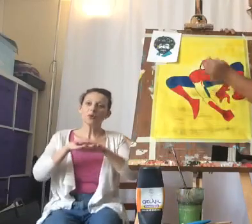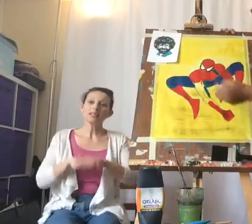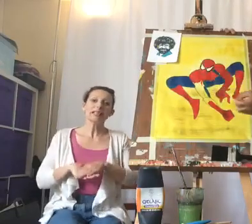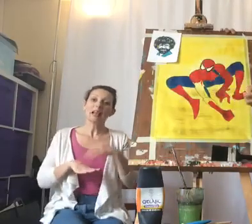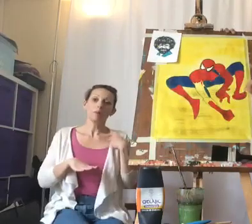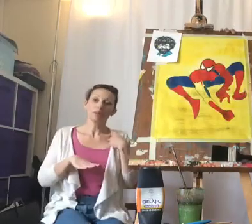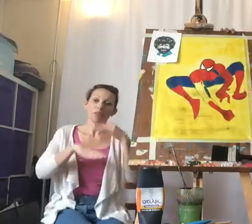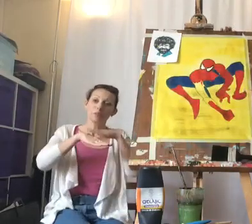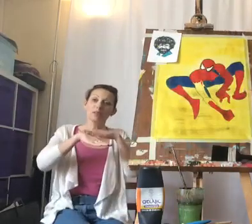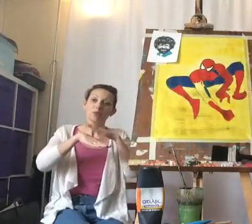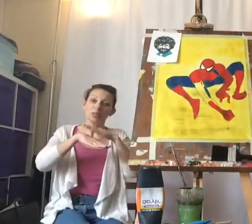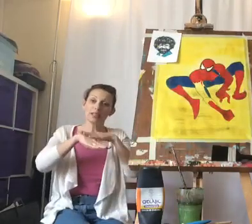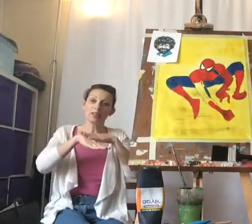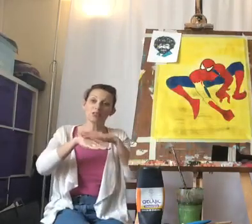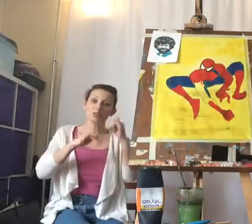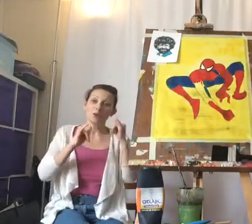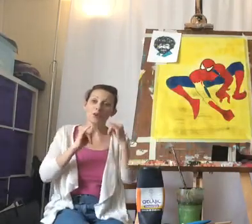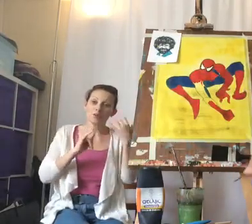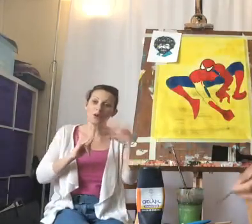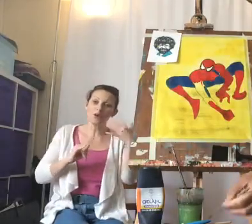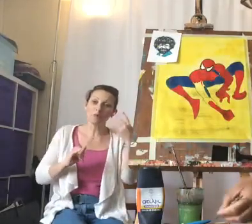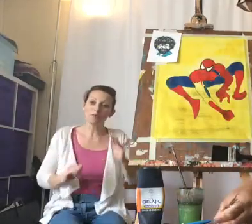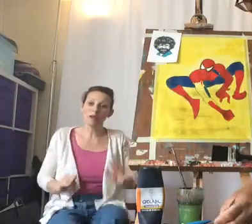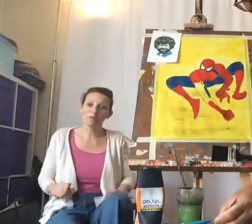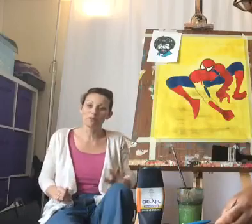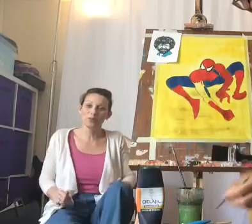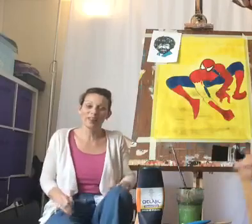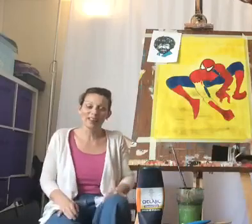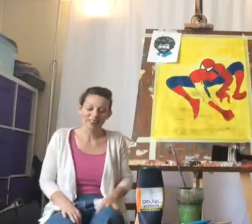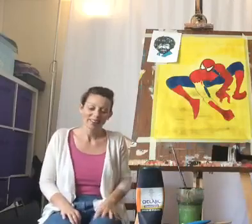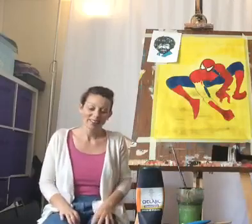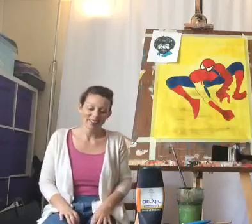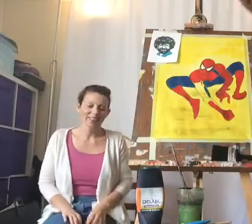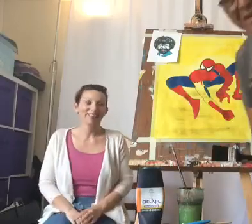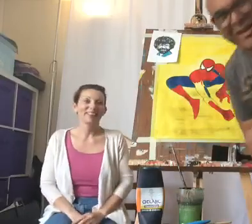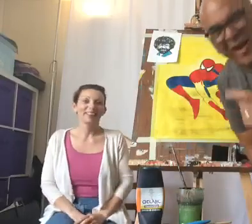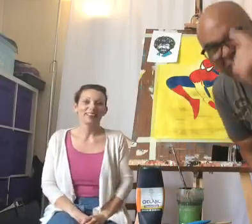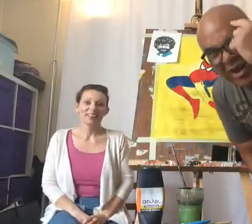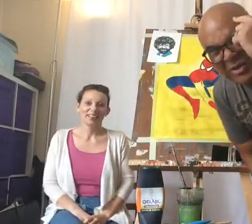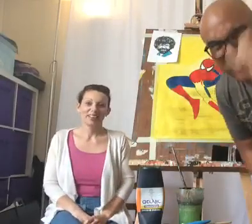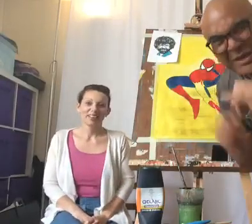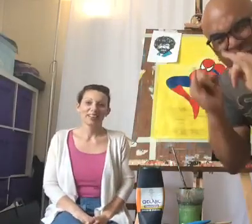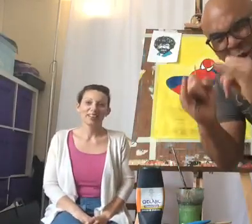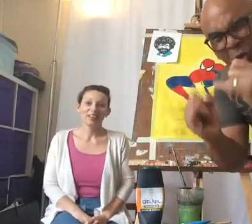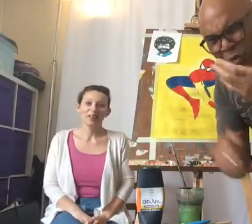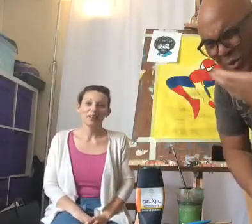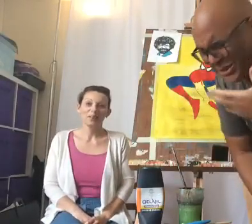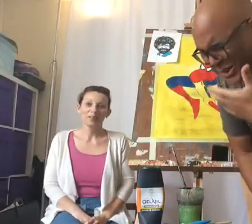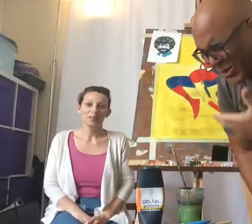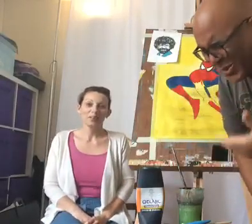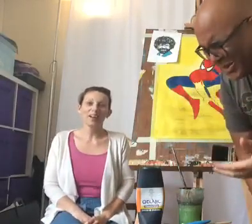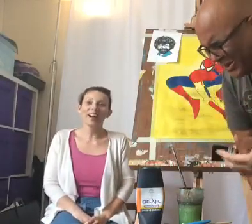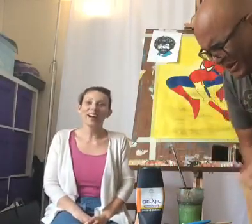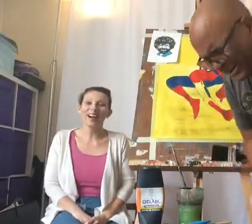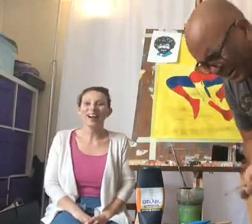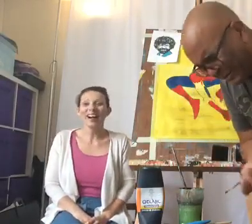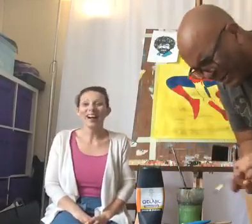I'm not sitting down because I've been naughty. I've just got a little bit of a painful leg. I think she was awful at